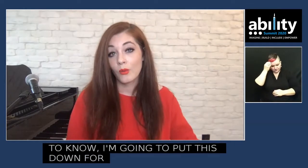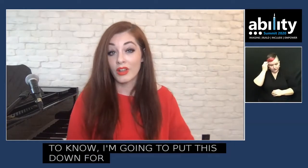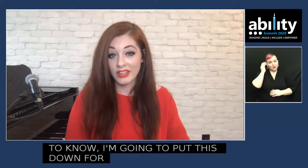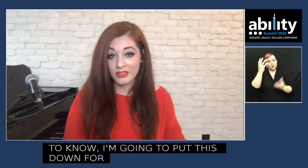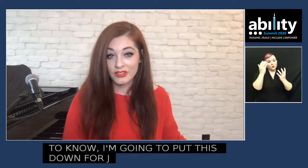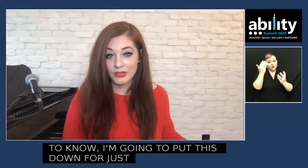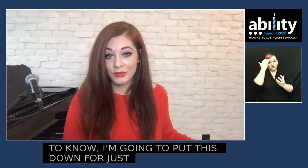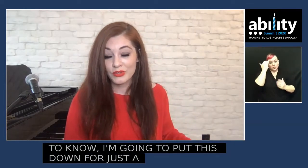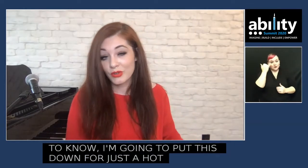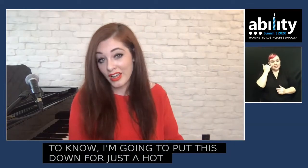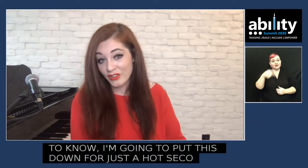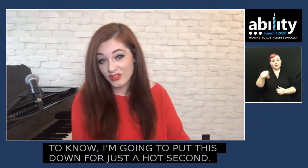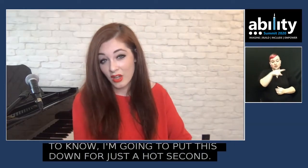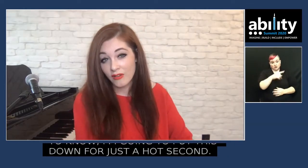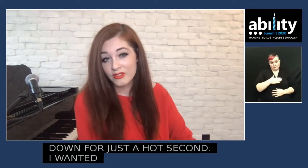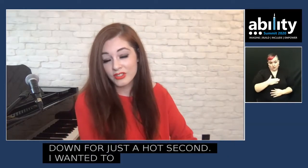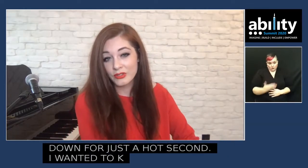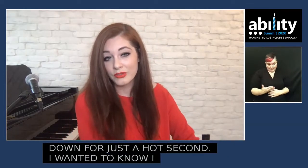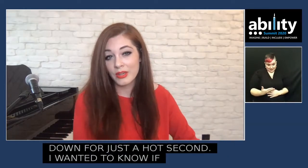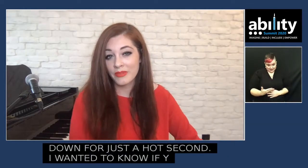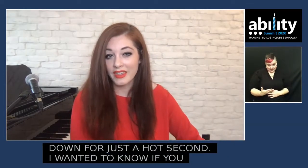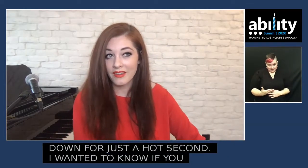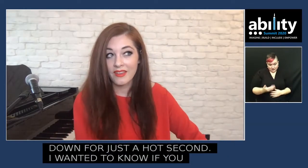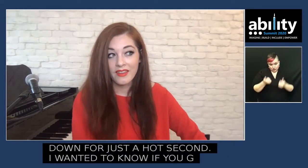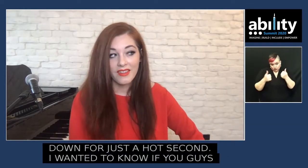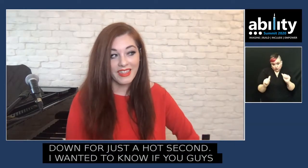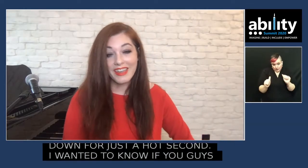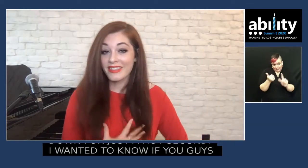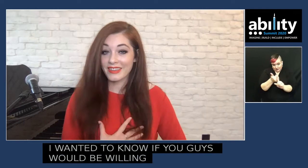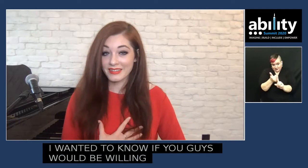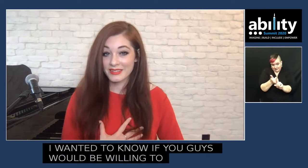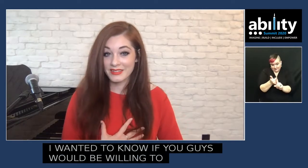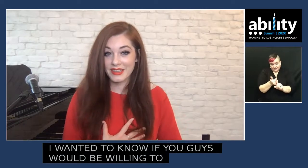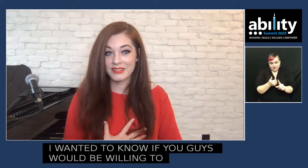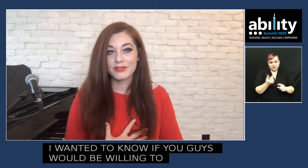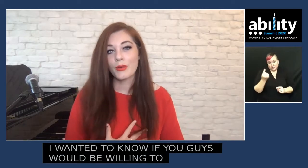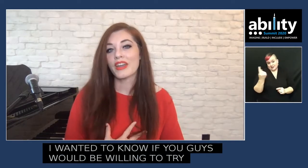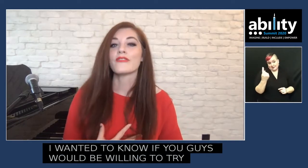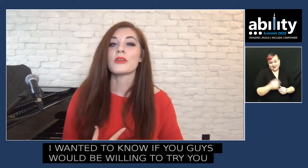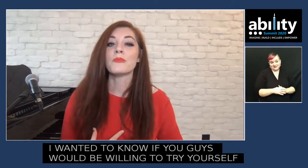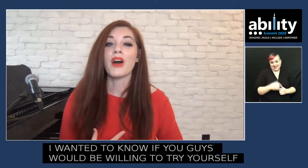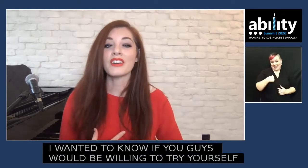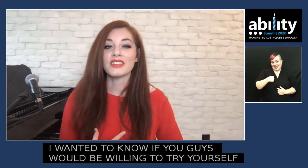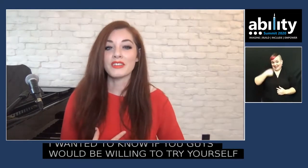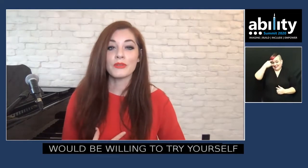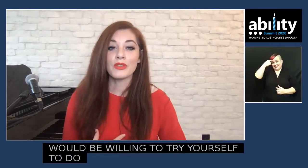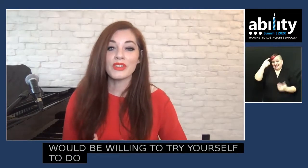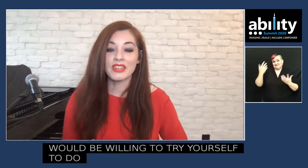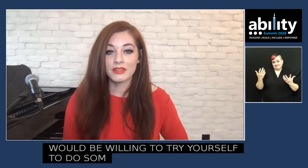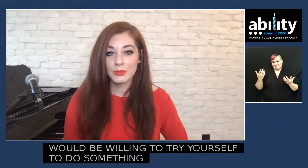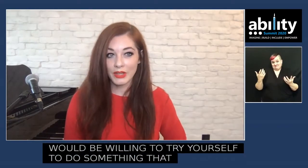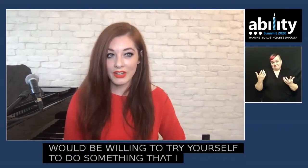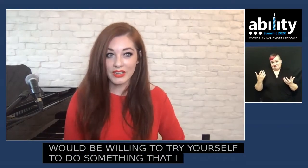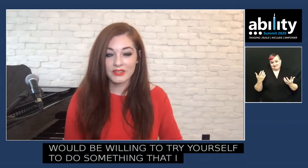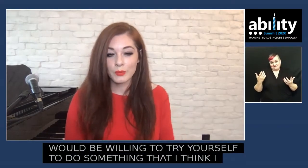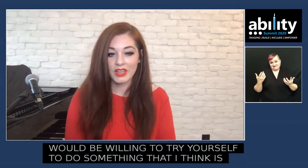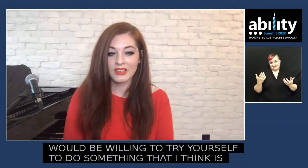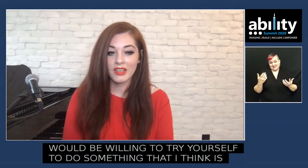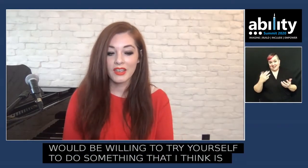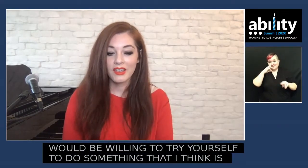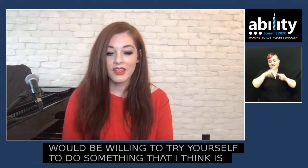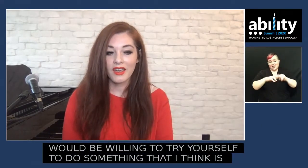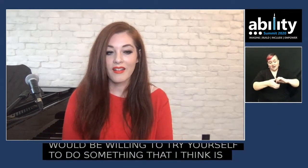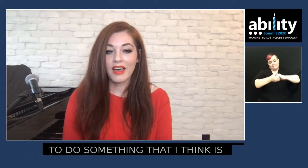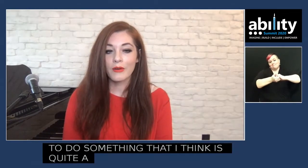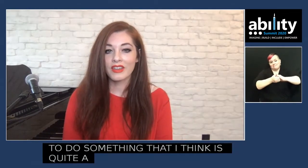would be willing to try yourself to do something that I think is quite a fun bonding community experience,